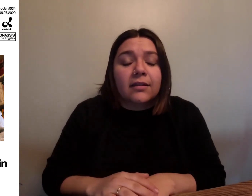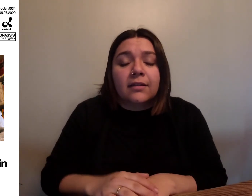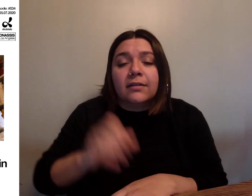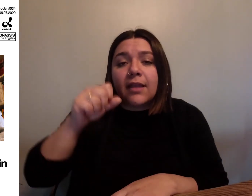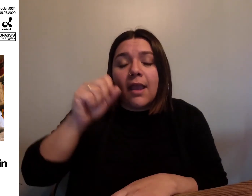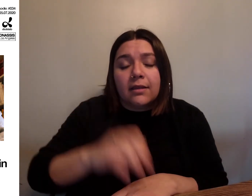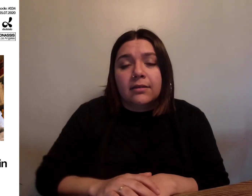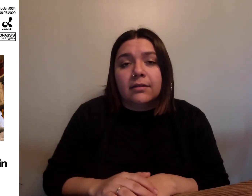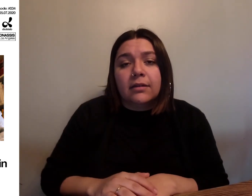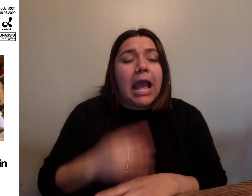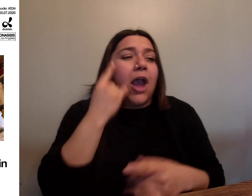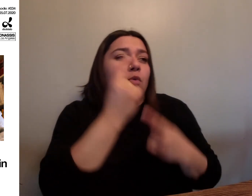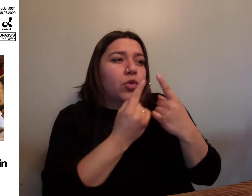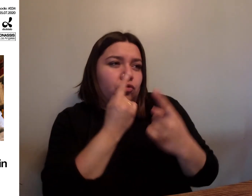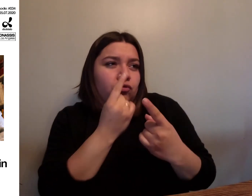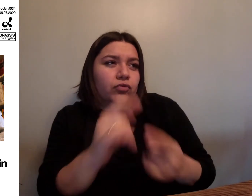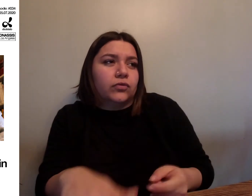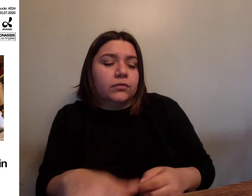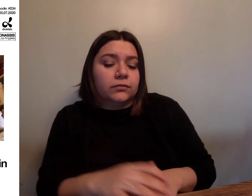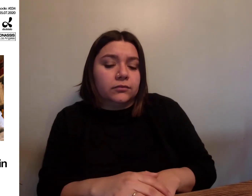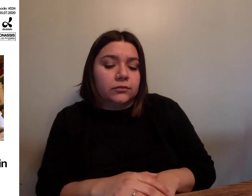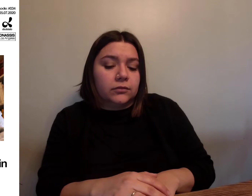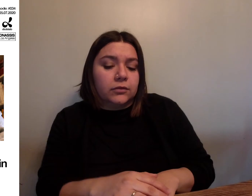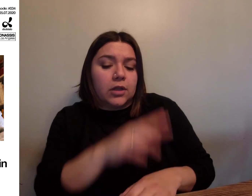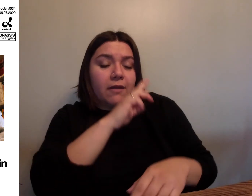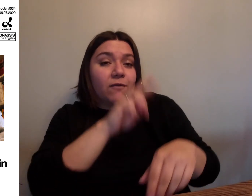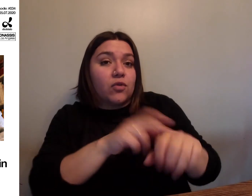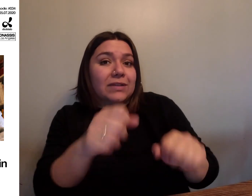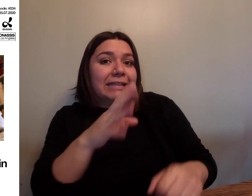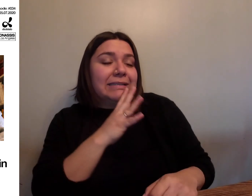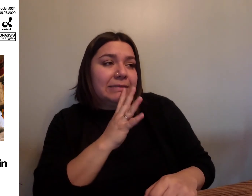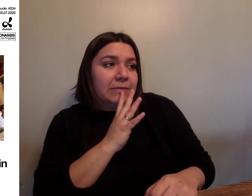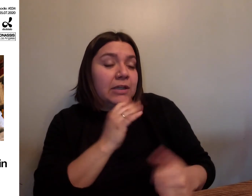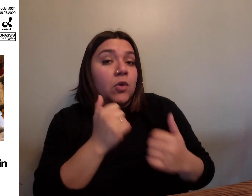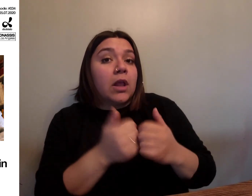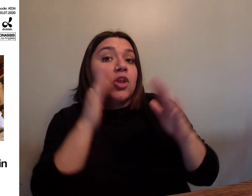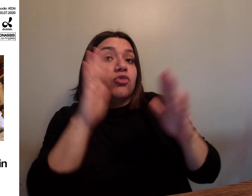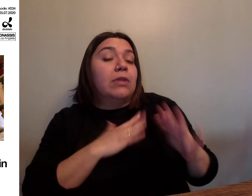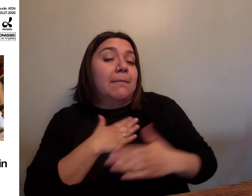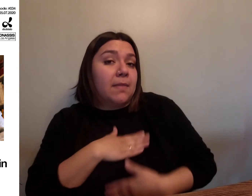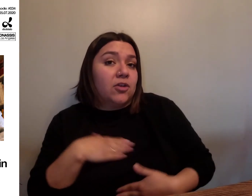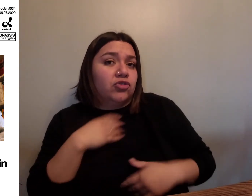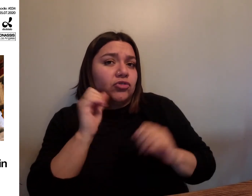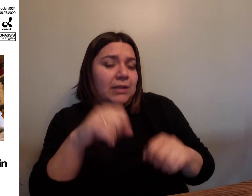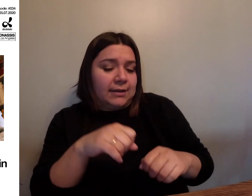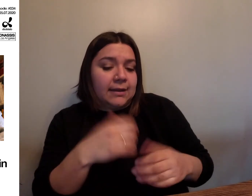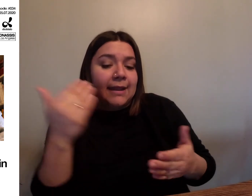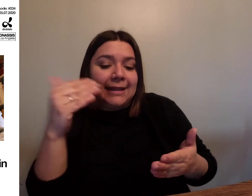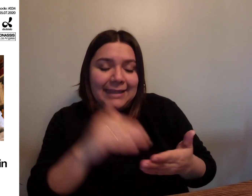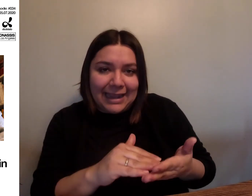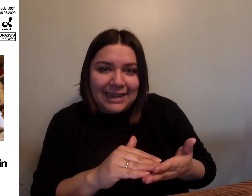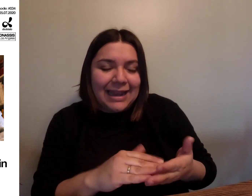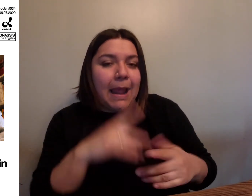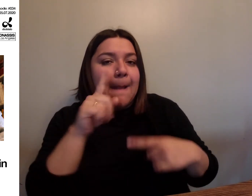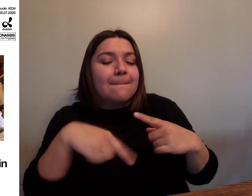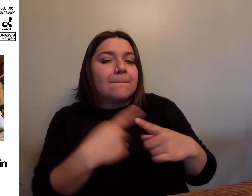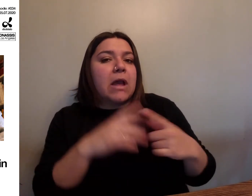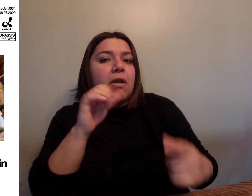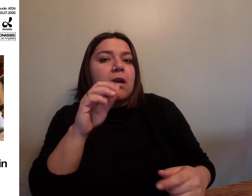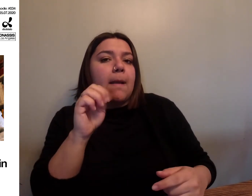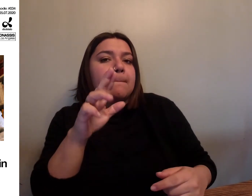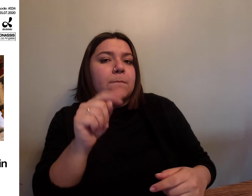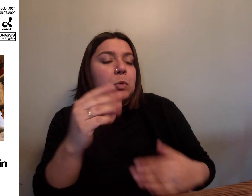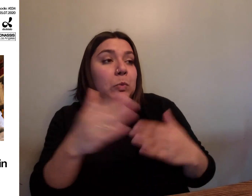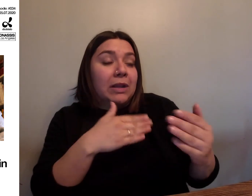I wonder I mean, of course, we could go on speaking with great pleasure again about Camus,